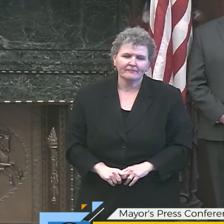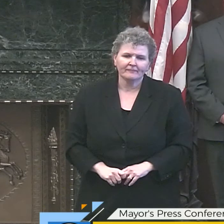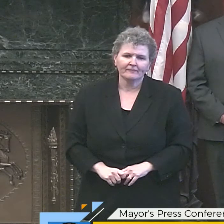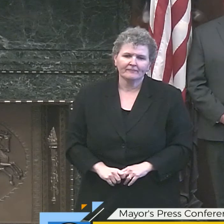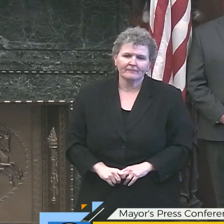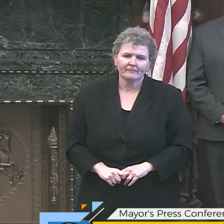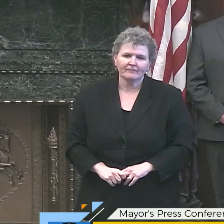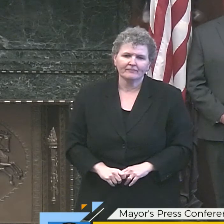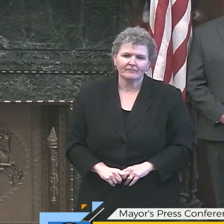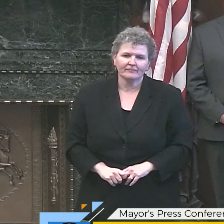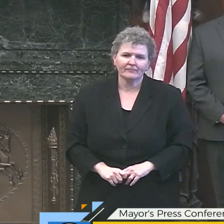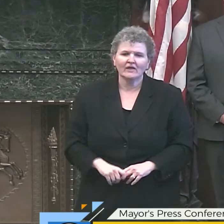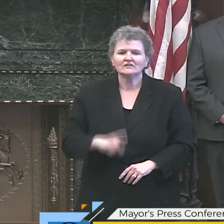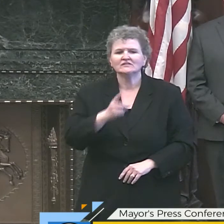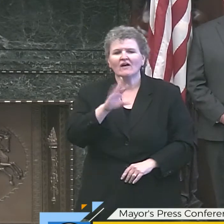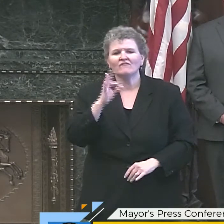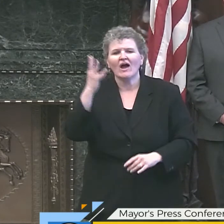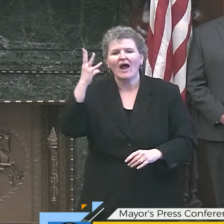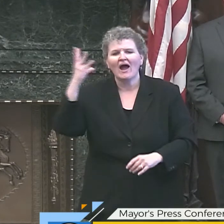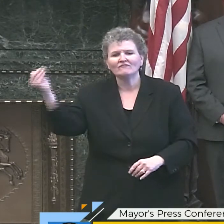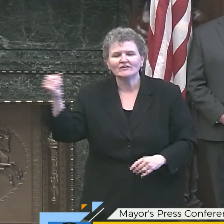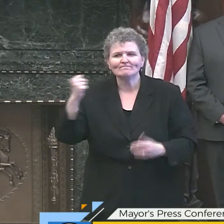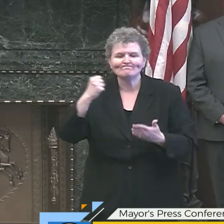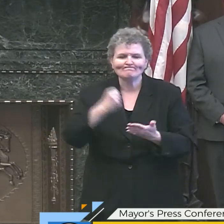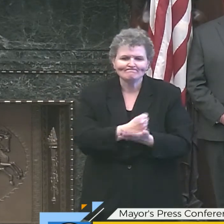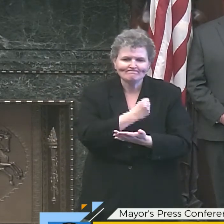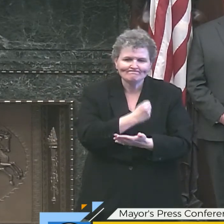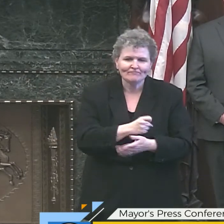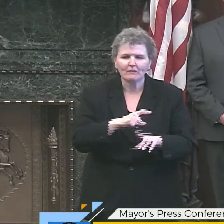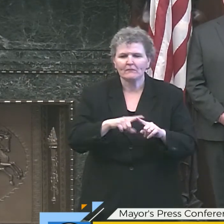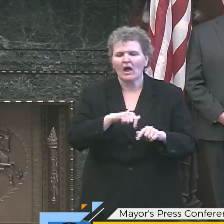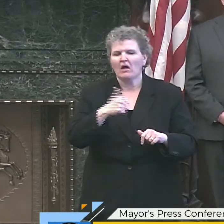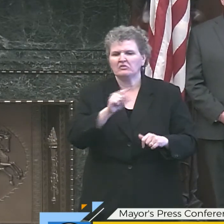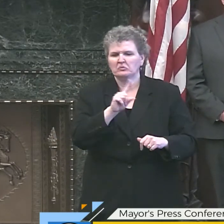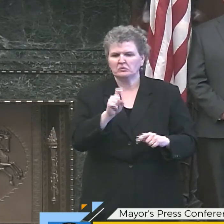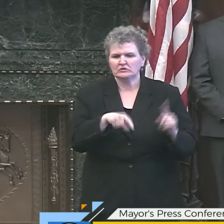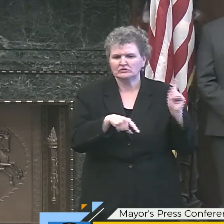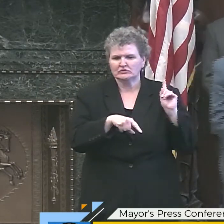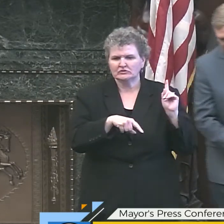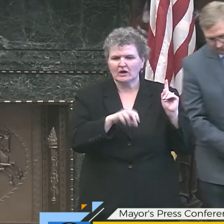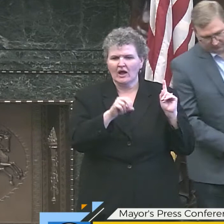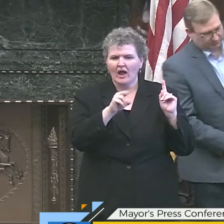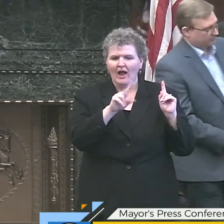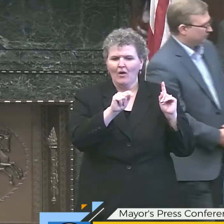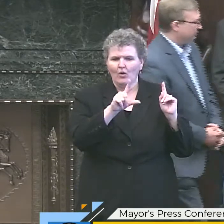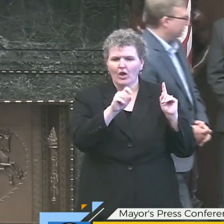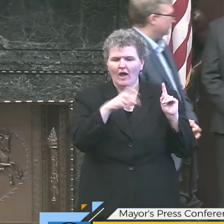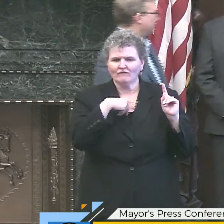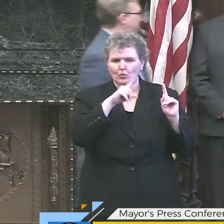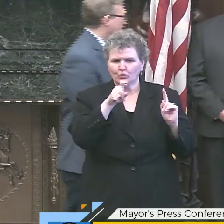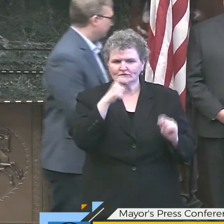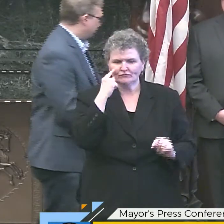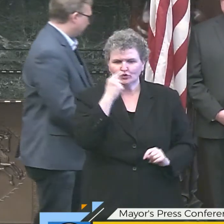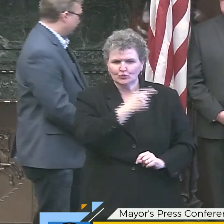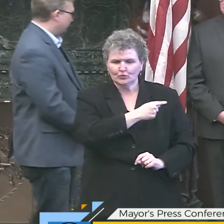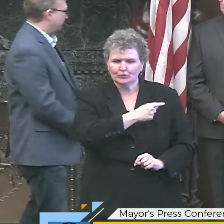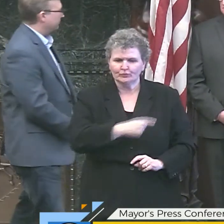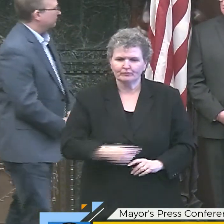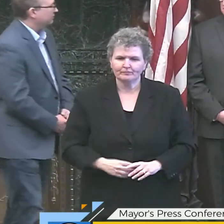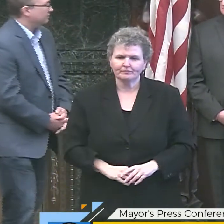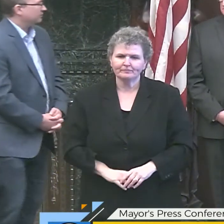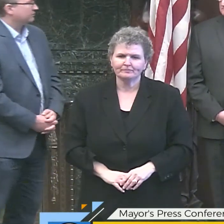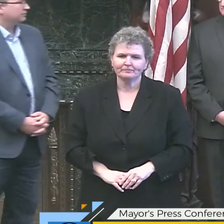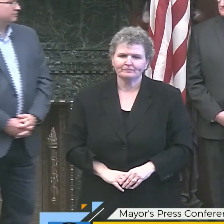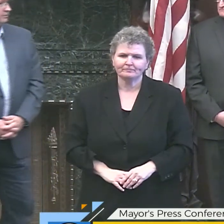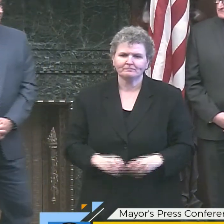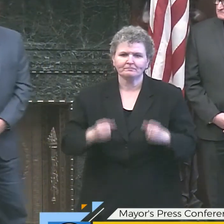but he's not here. So I guess I'll ask my question of Commissioner Outlaw. There have been a number of